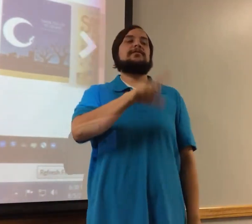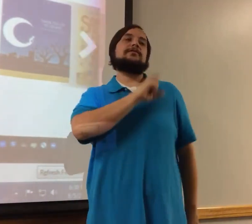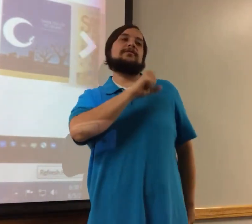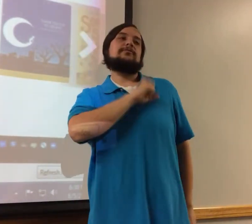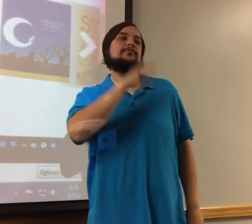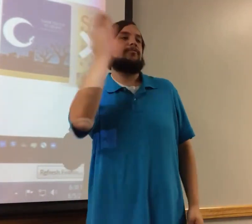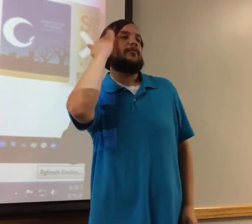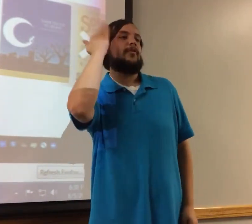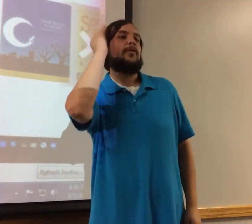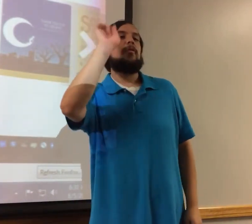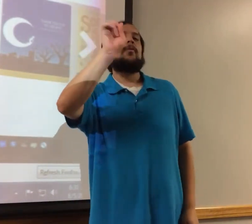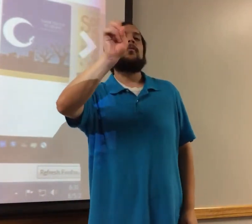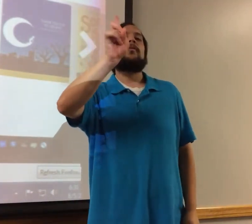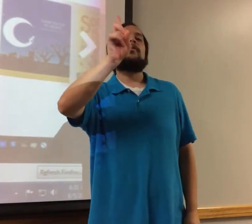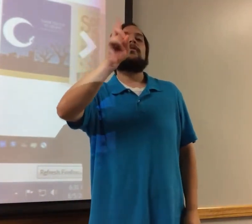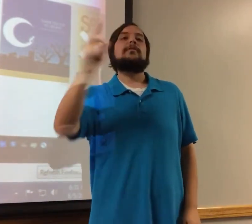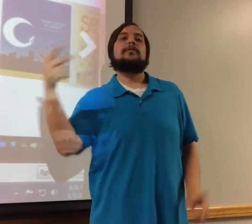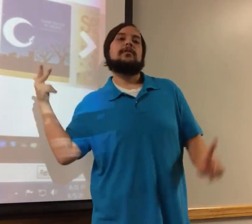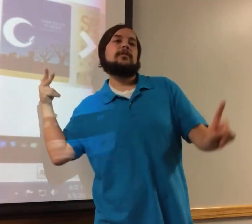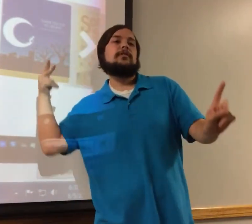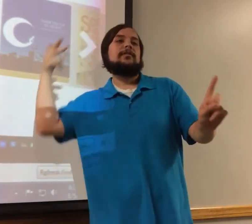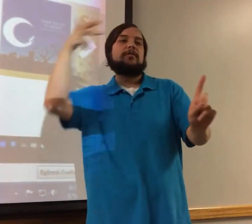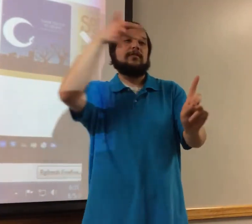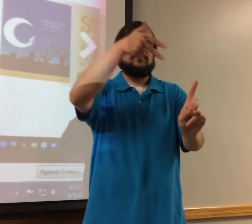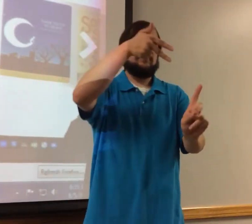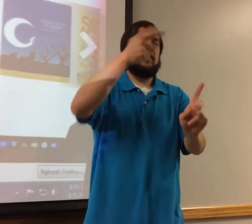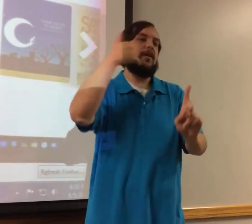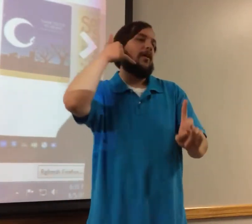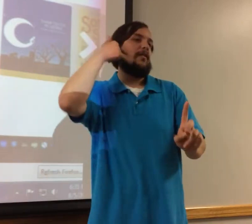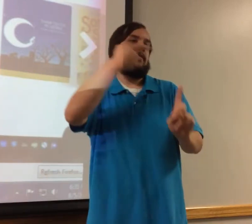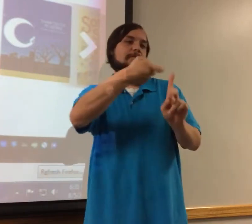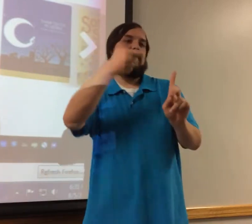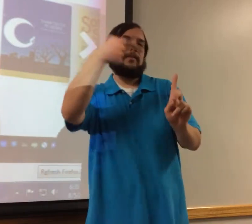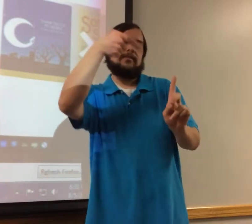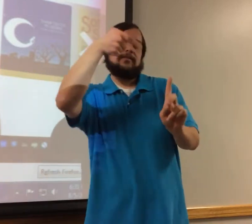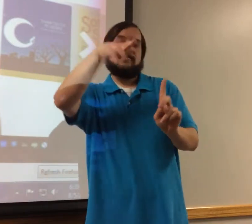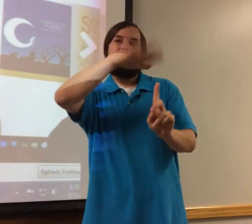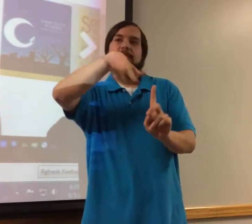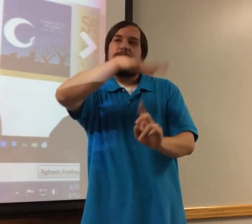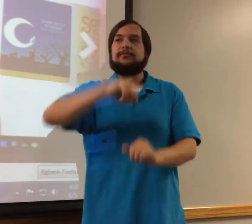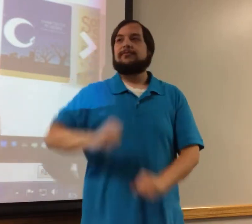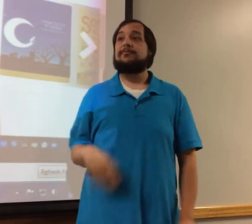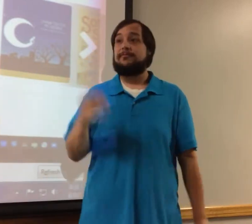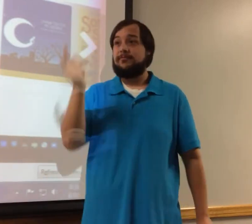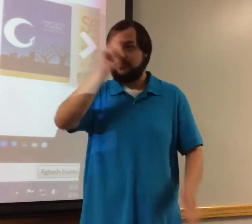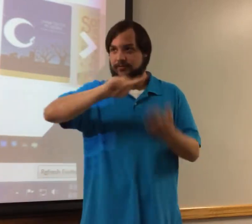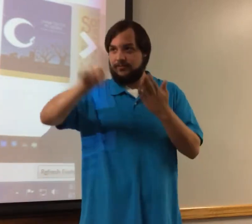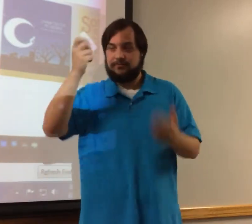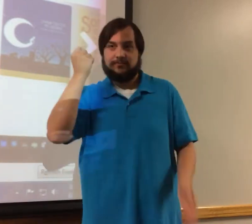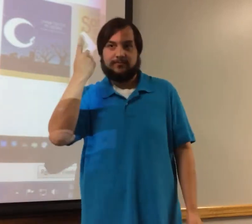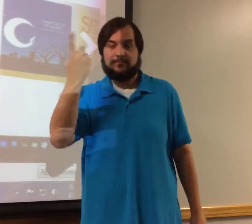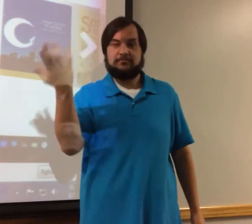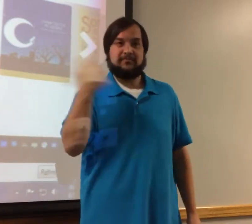know where the call is from, so they can go and check it out. And the carrier